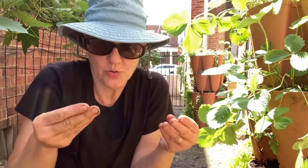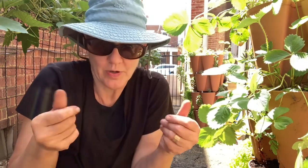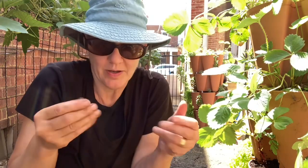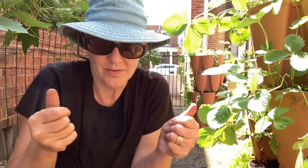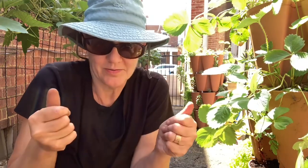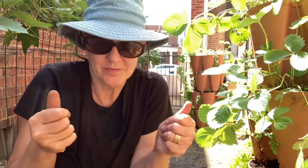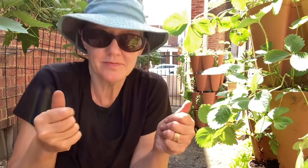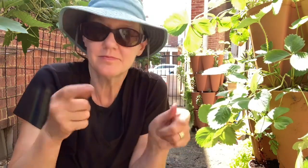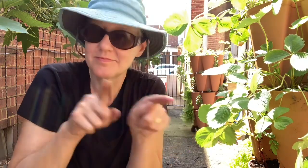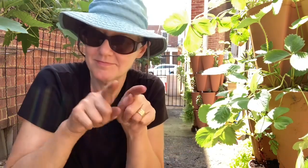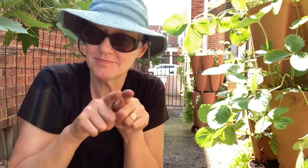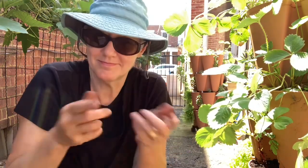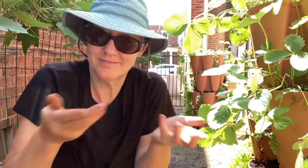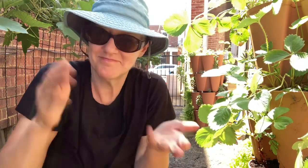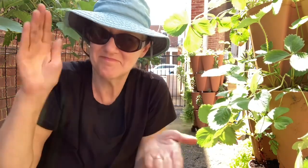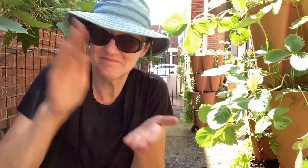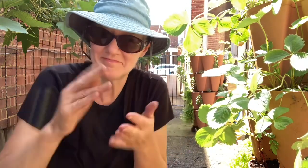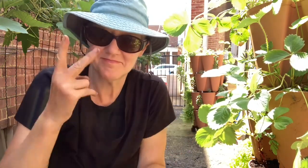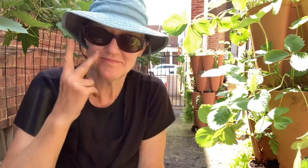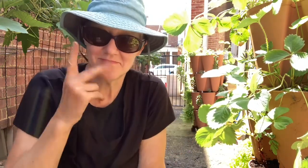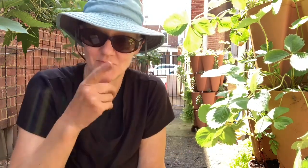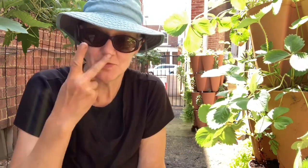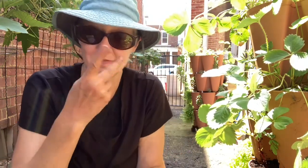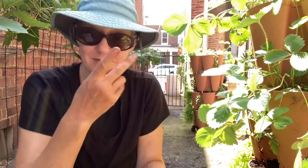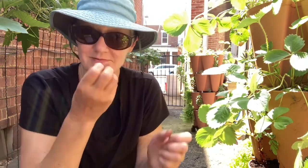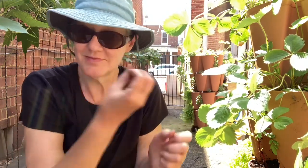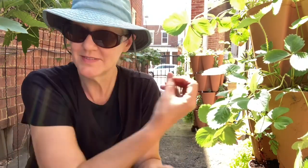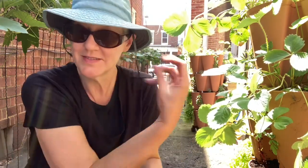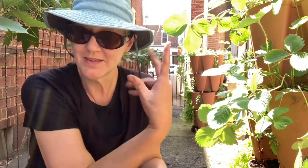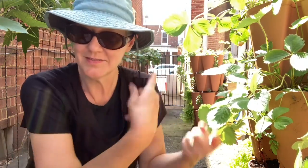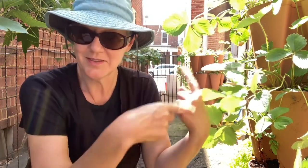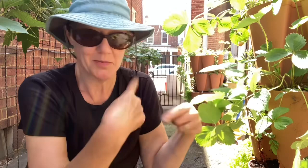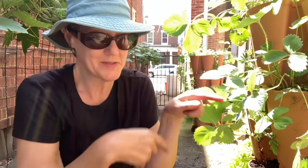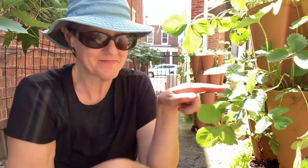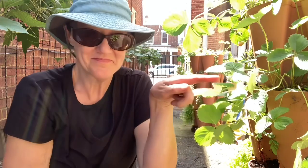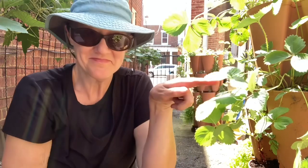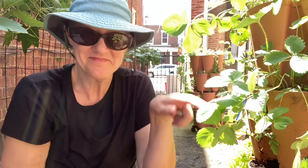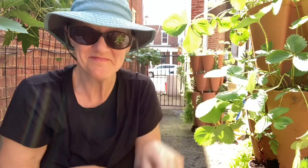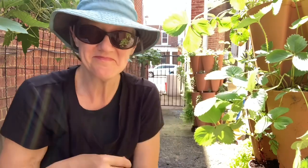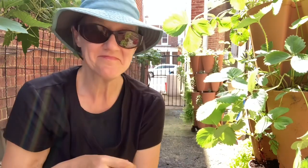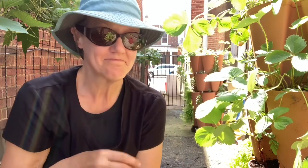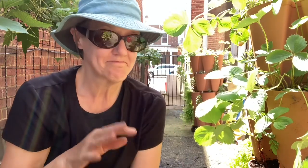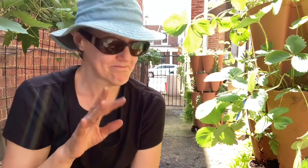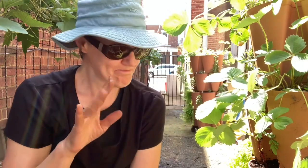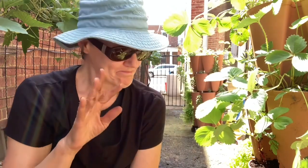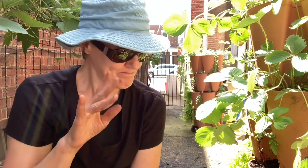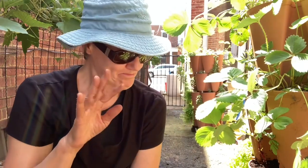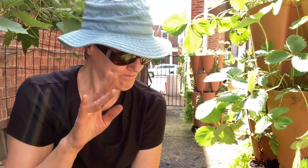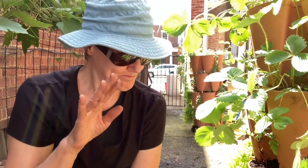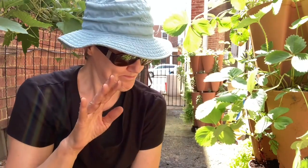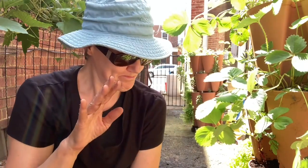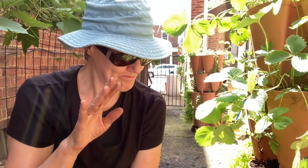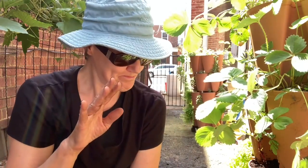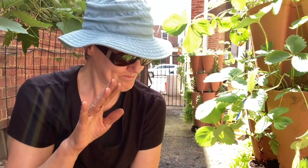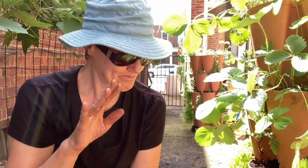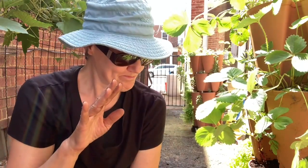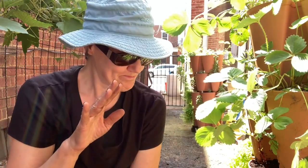not going to be the same size as the one in the garden. You can see the sun is coming.